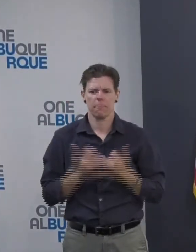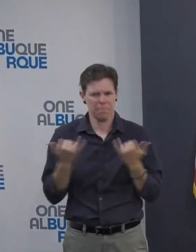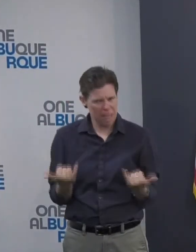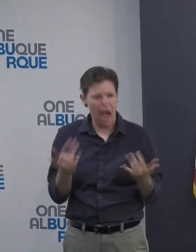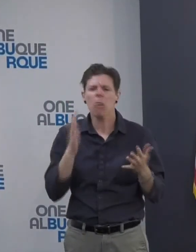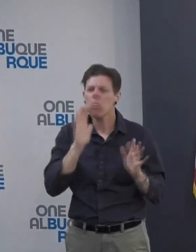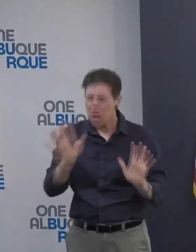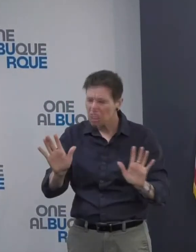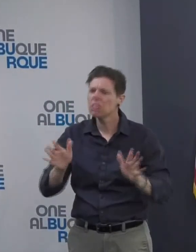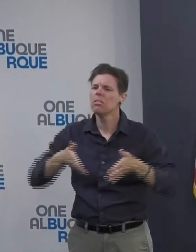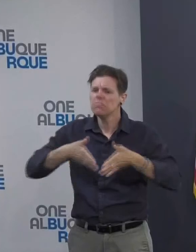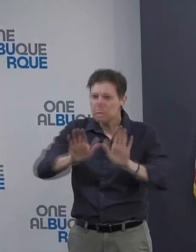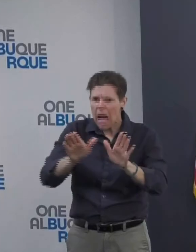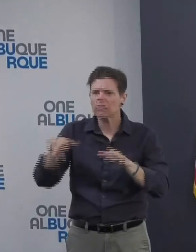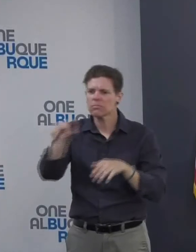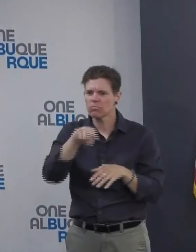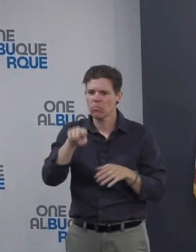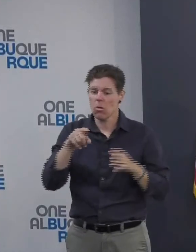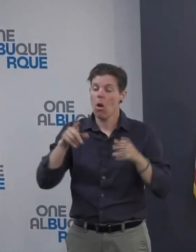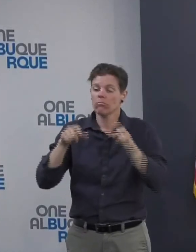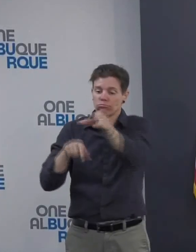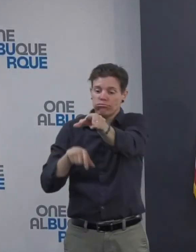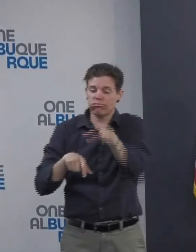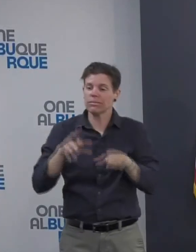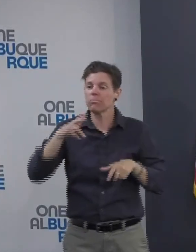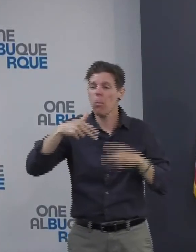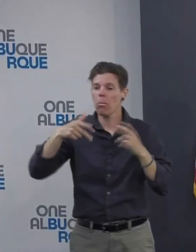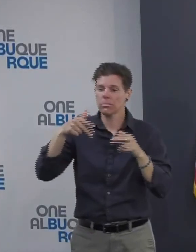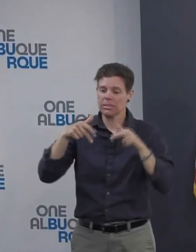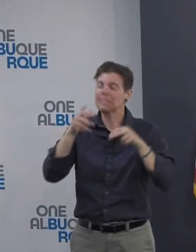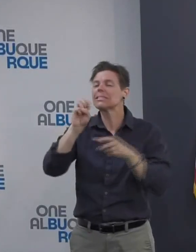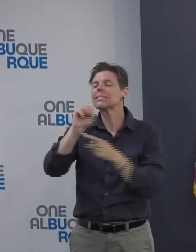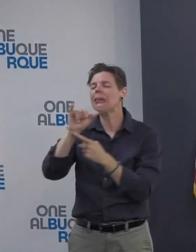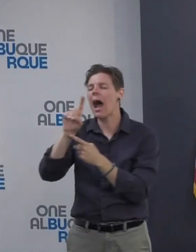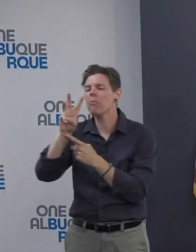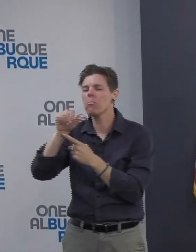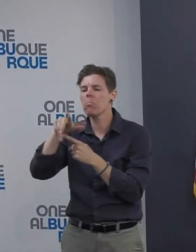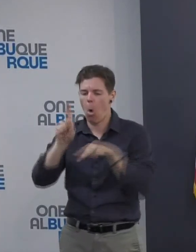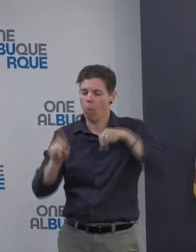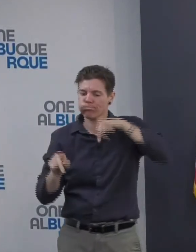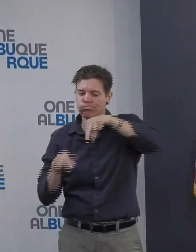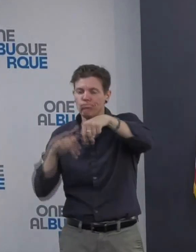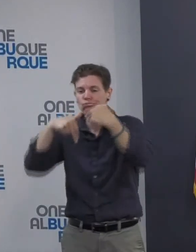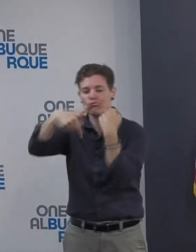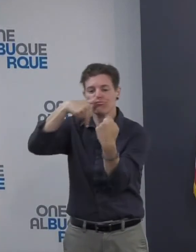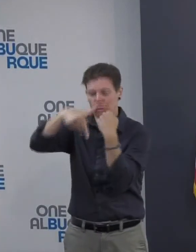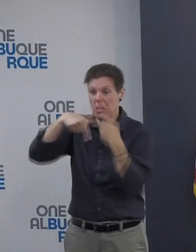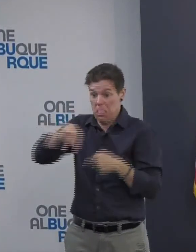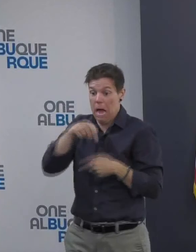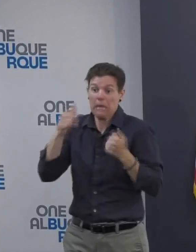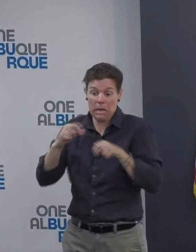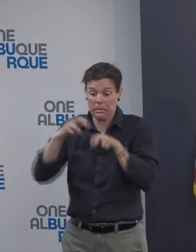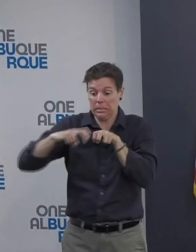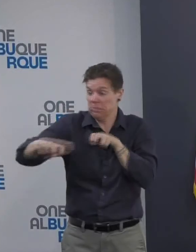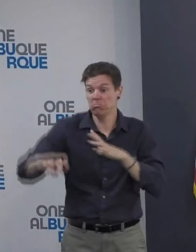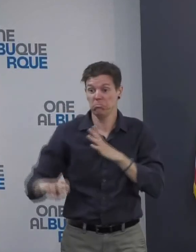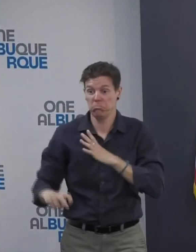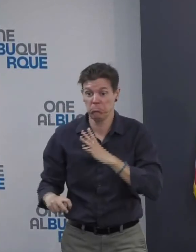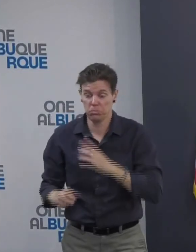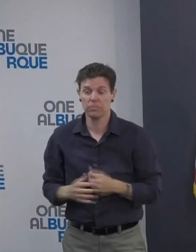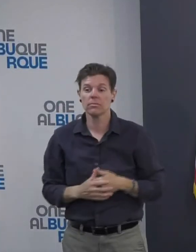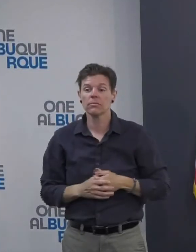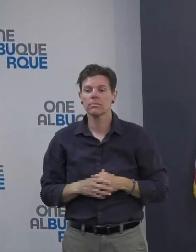with, you do have to let us know, and we have to have a discussion around access, because we want to make sure that people are safe. We also want to make sure that